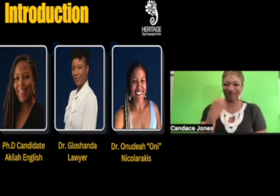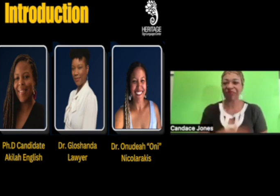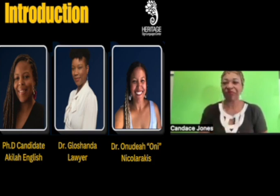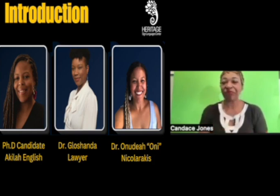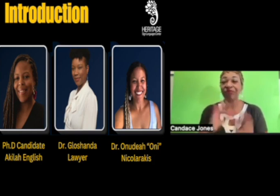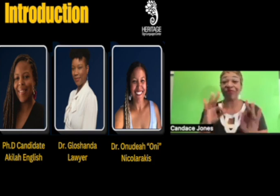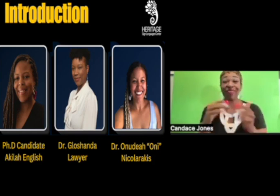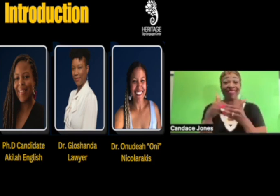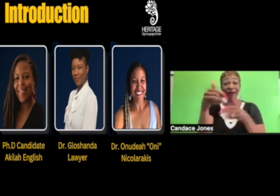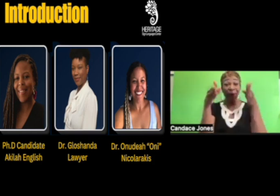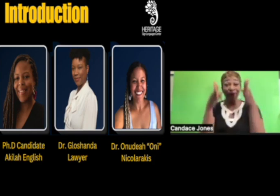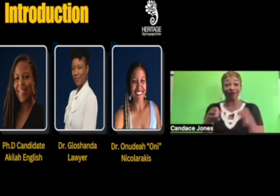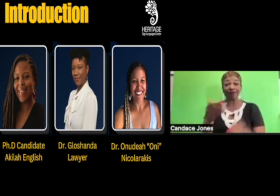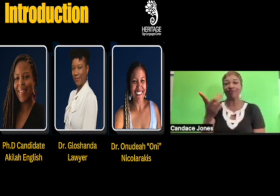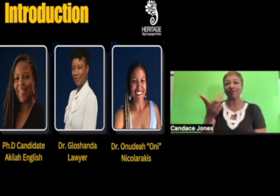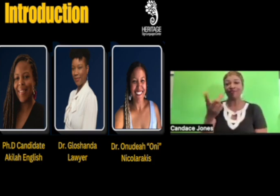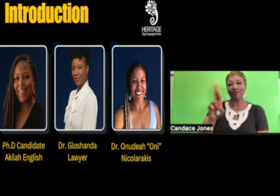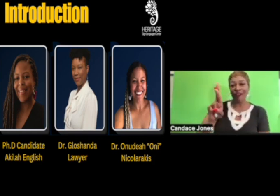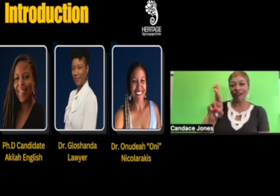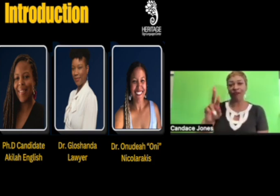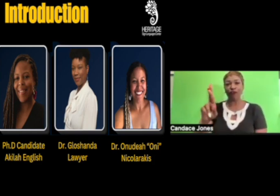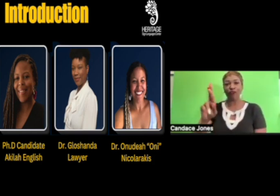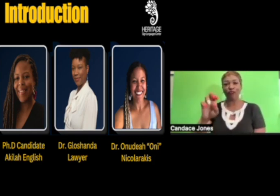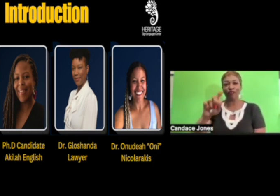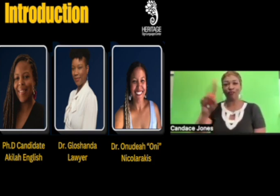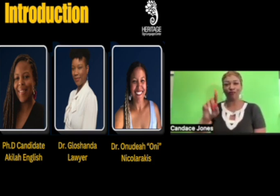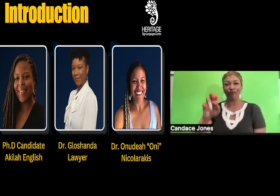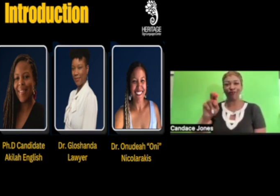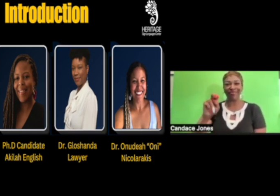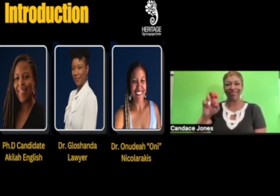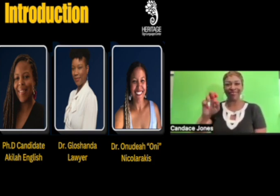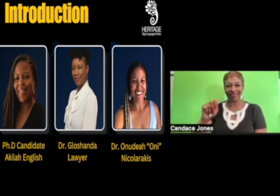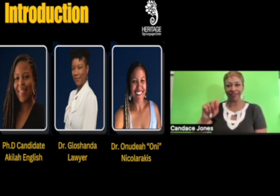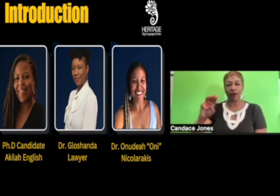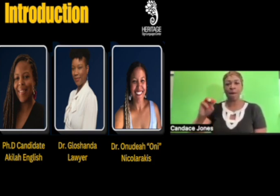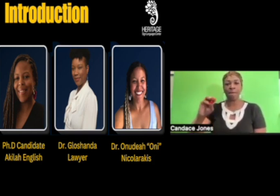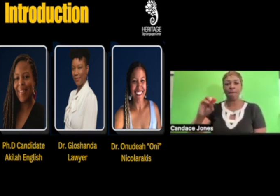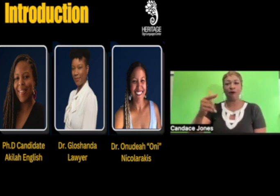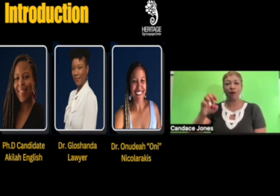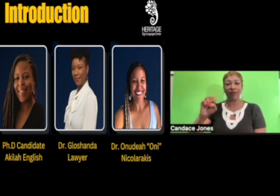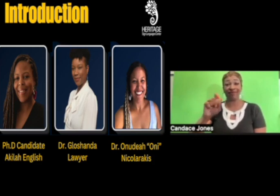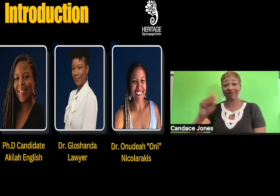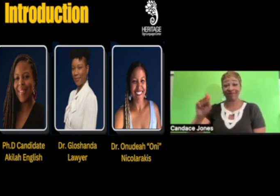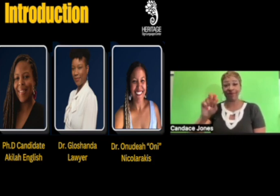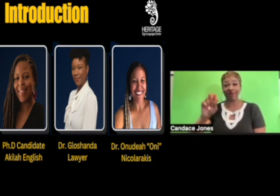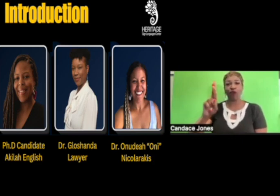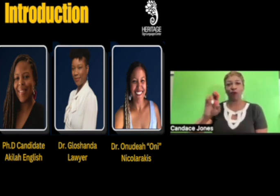Thank you for describing your tattoo as well. And now I will introduce Dr.